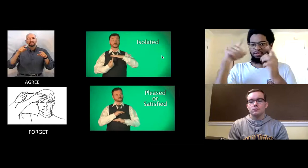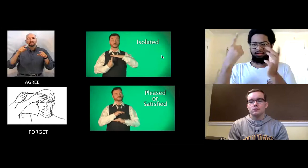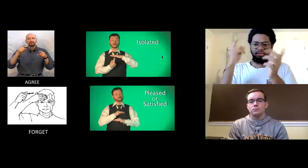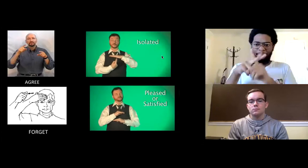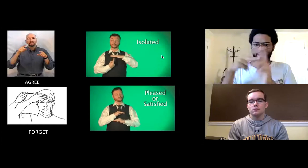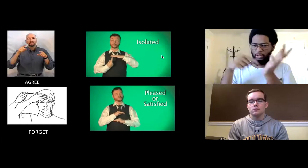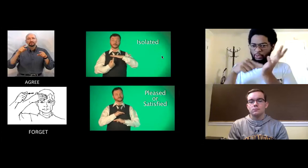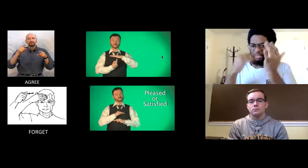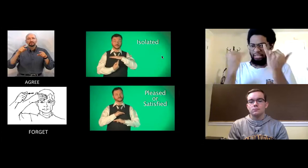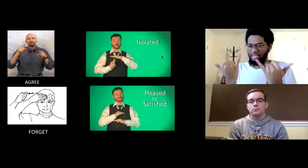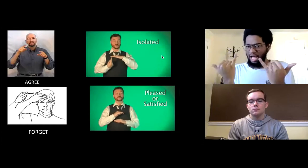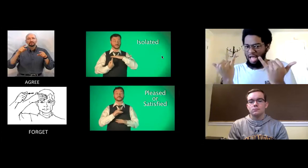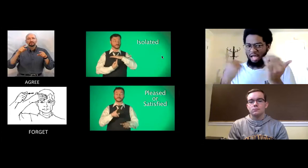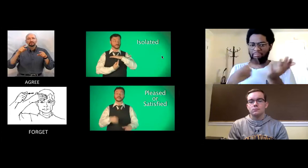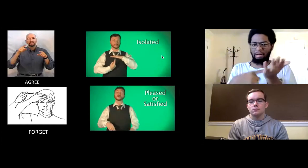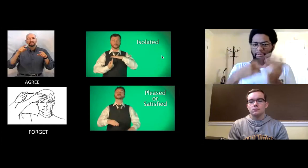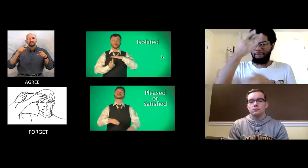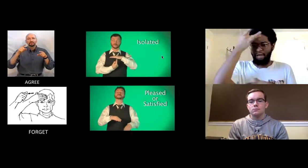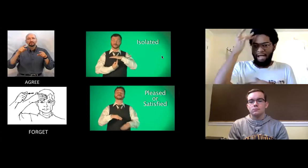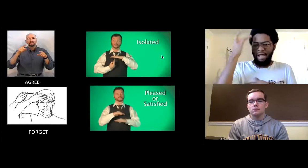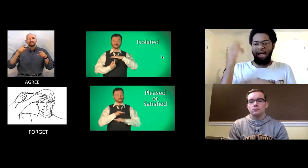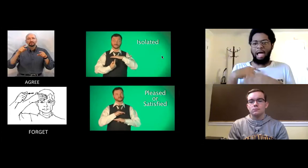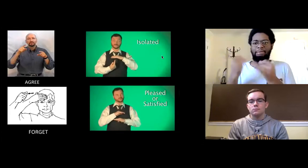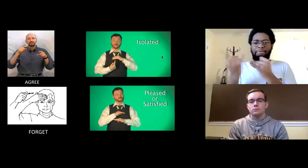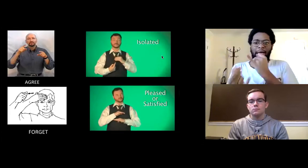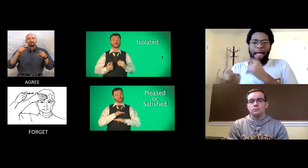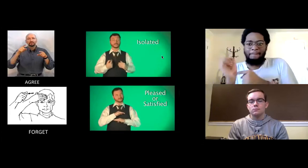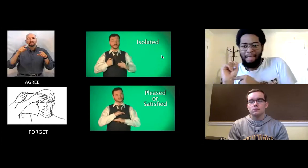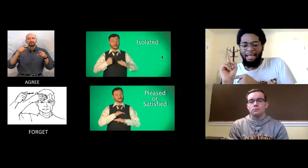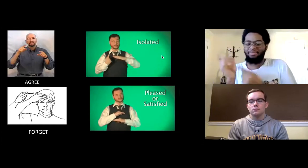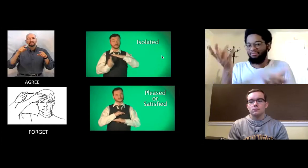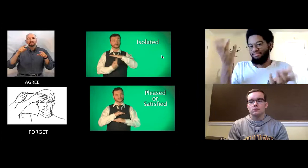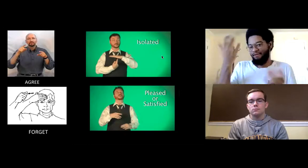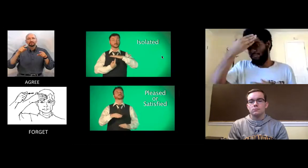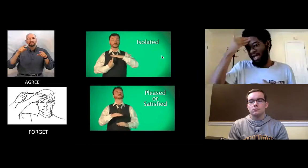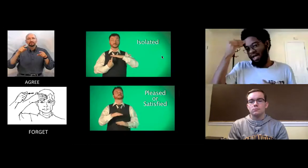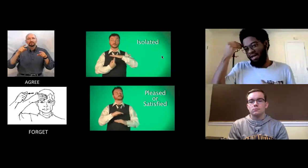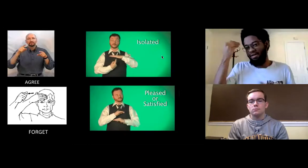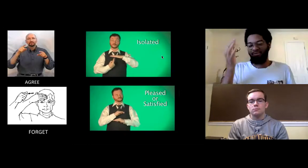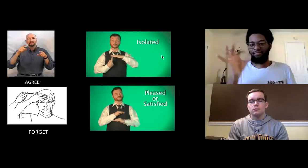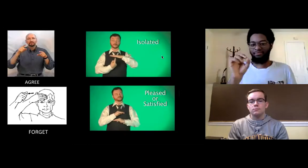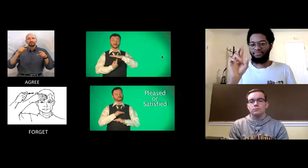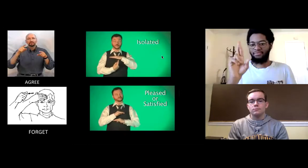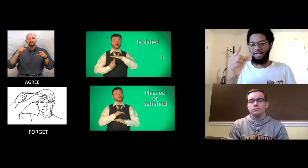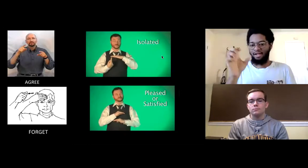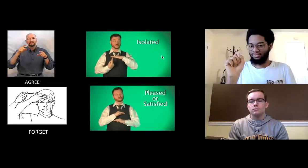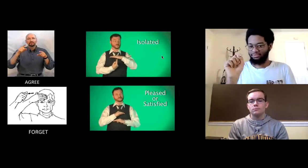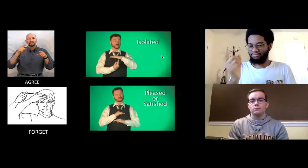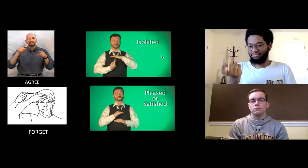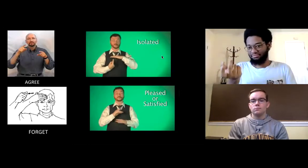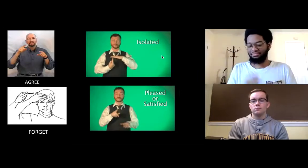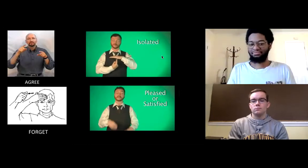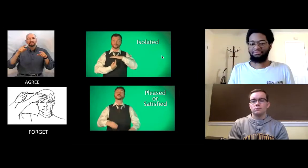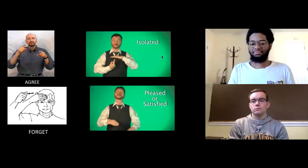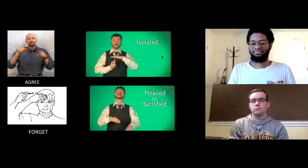Sometimes I forget that an assignment is due. So I end up finishing it last